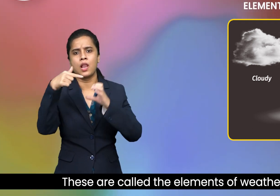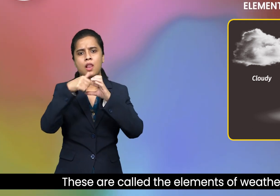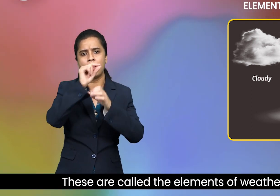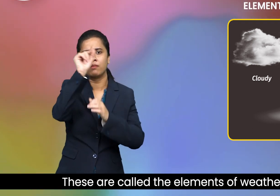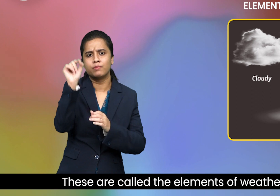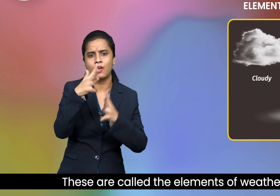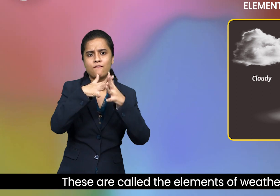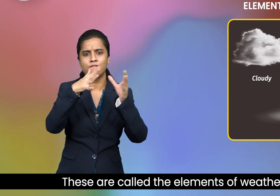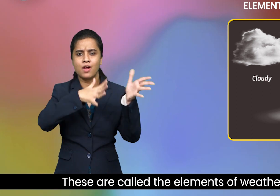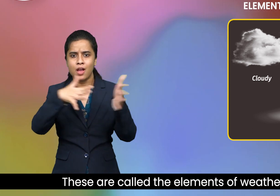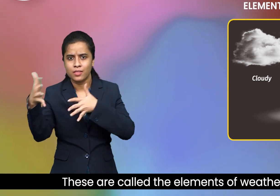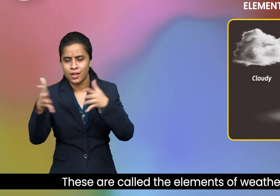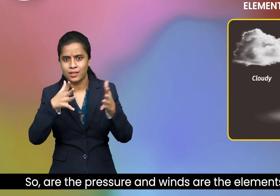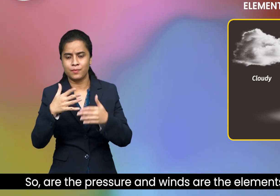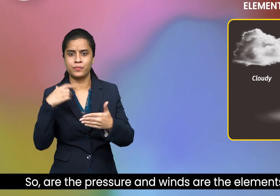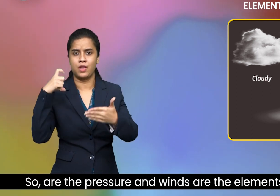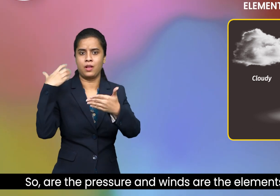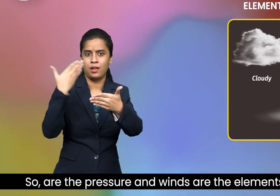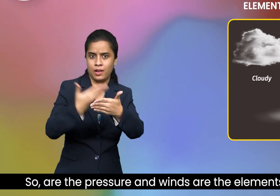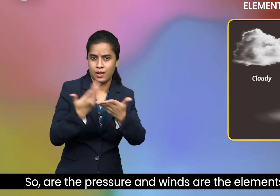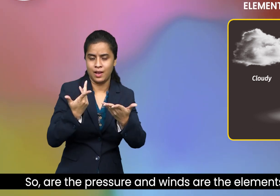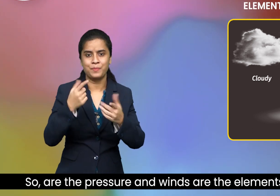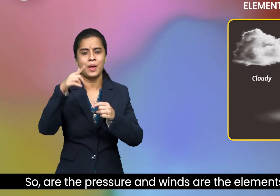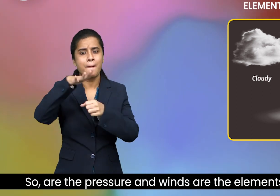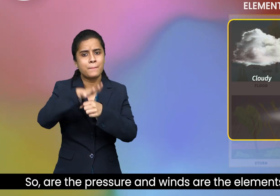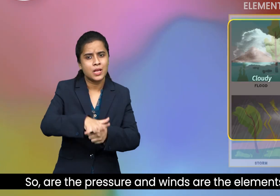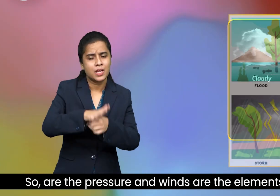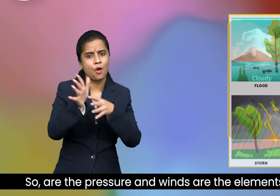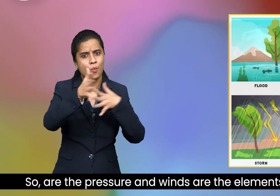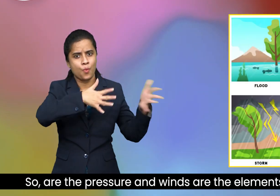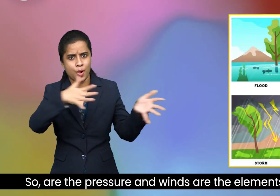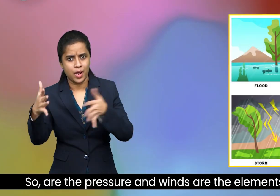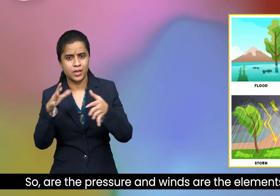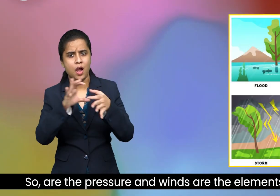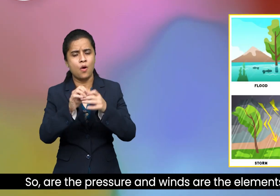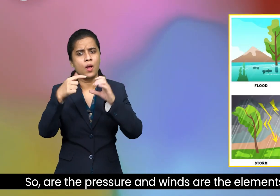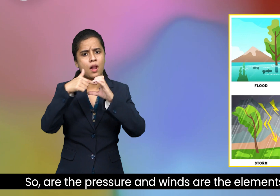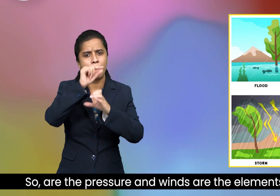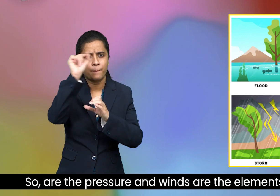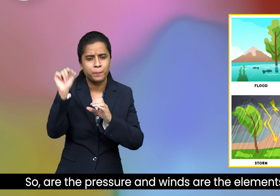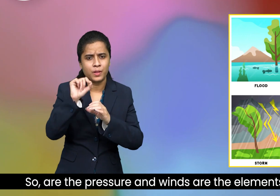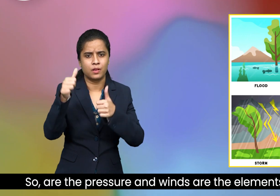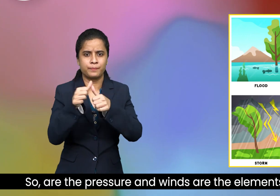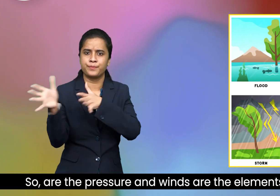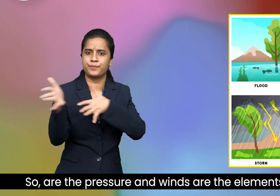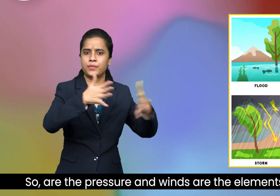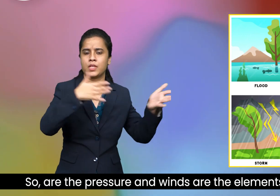of weather and climate. So are the pressure and winds are the elements of